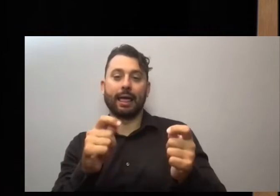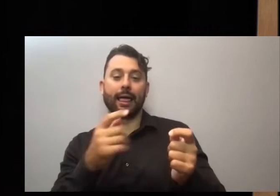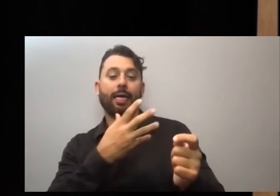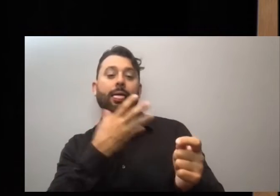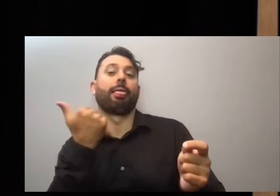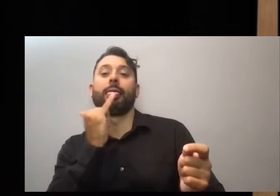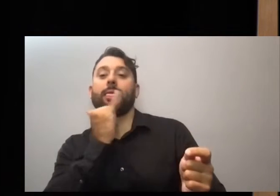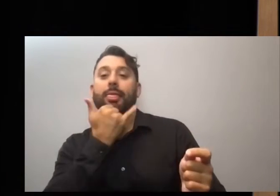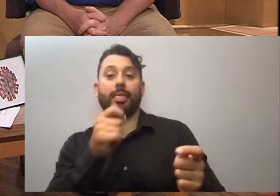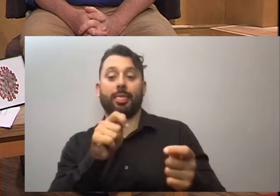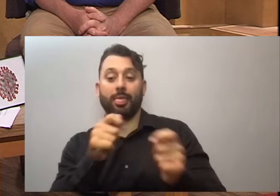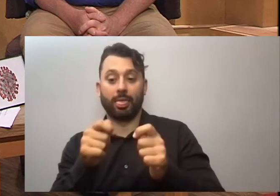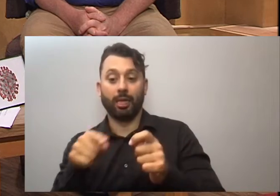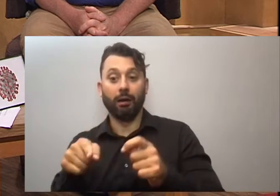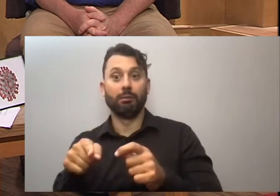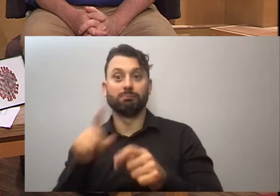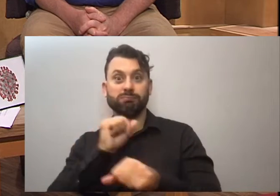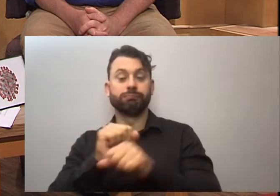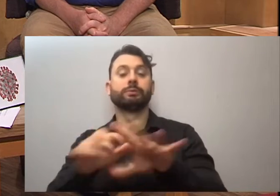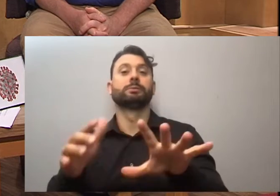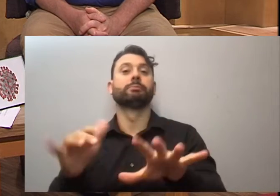keep coming.